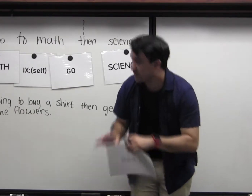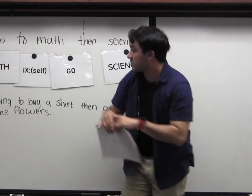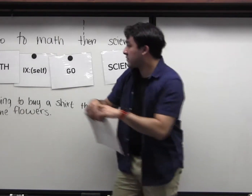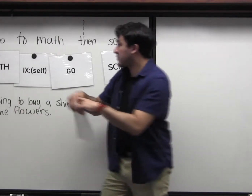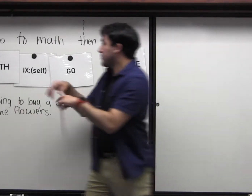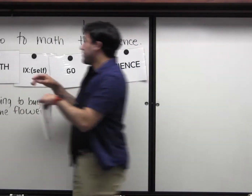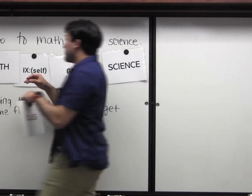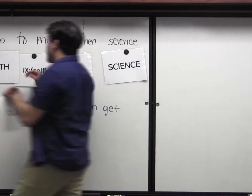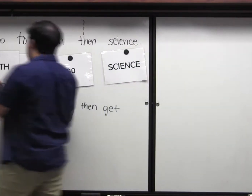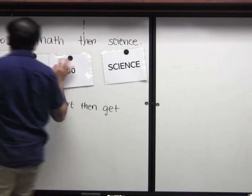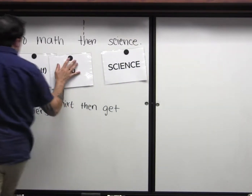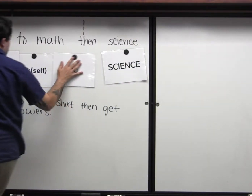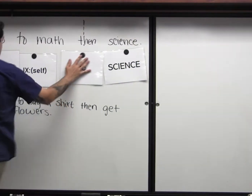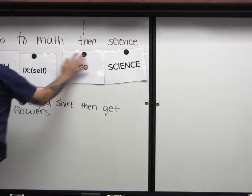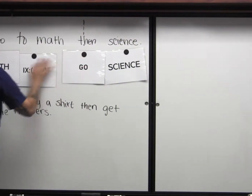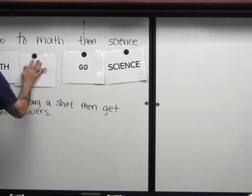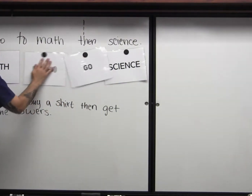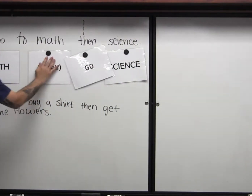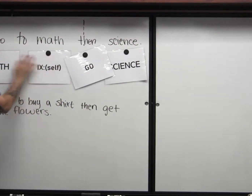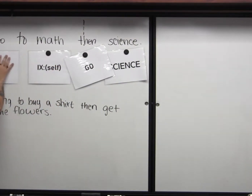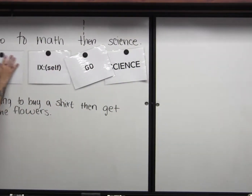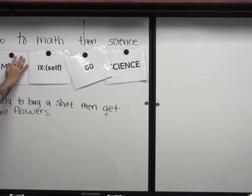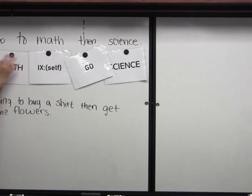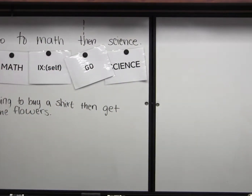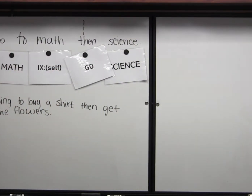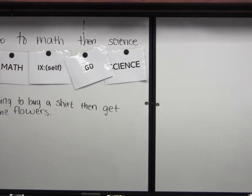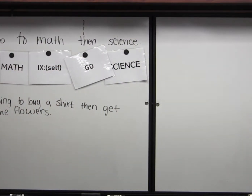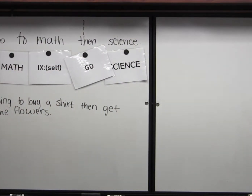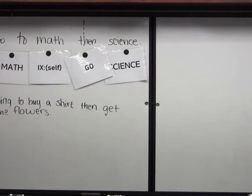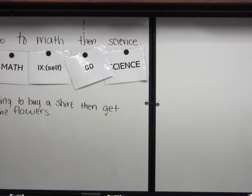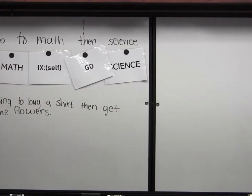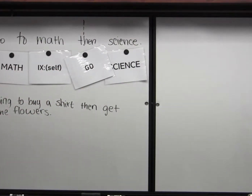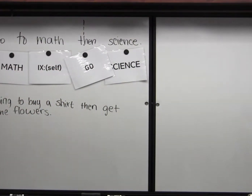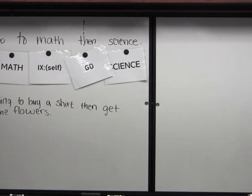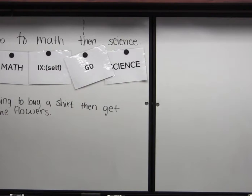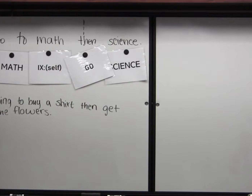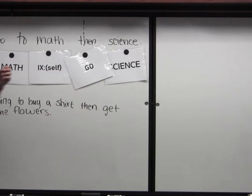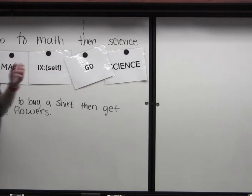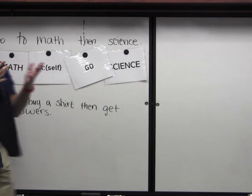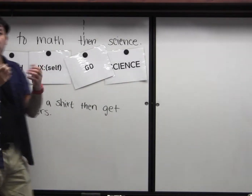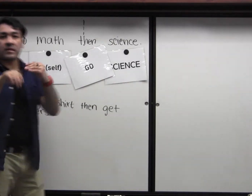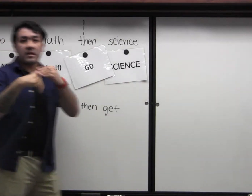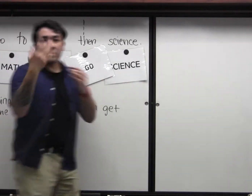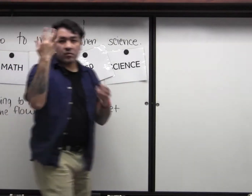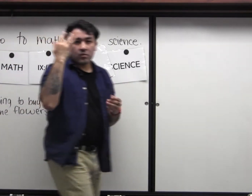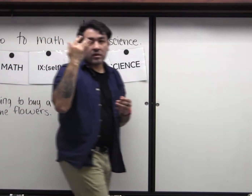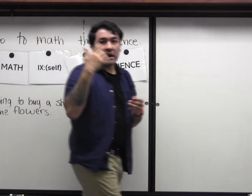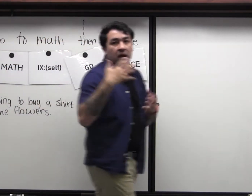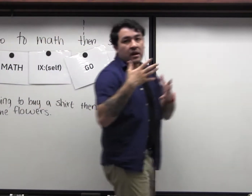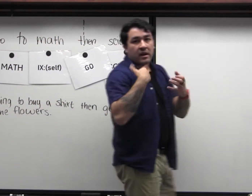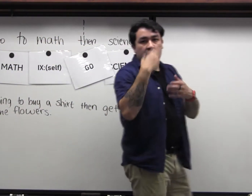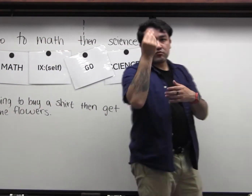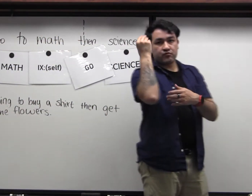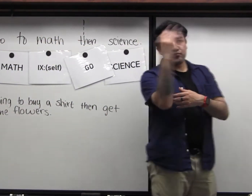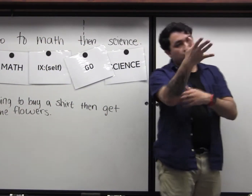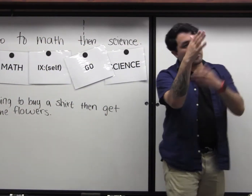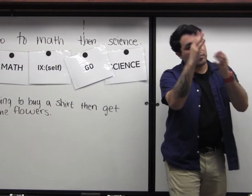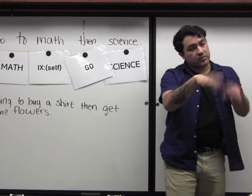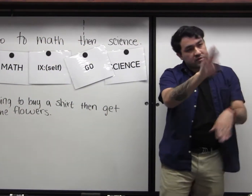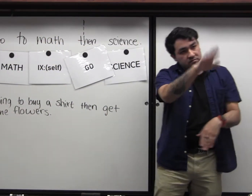add the sign for class at the beginning. Class, math, I go. And the reason why I would do that is